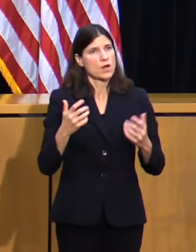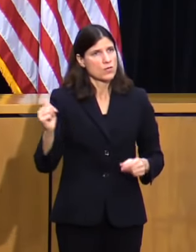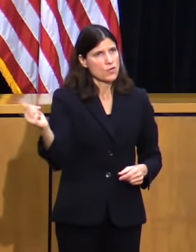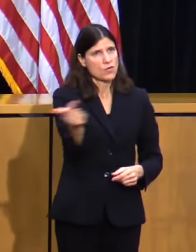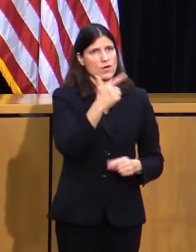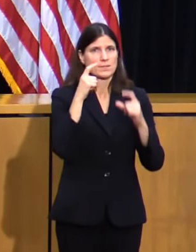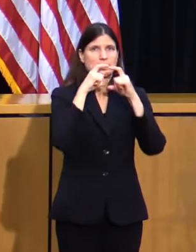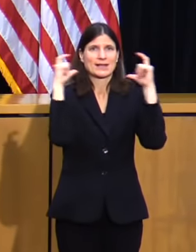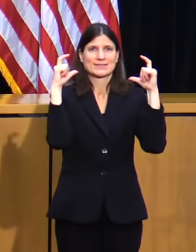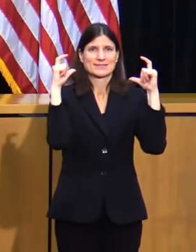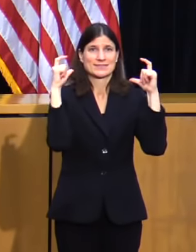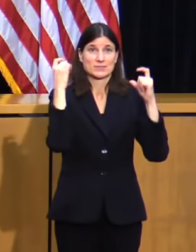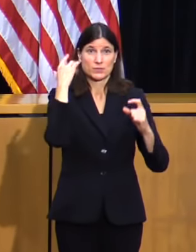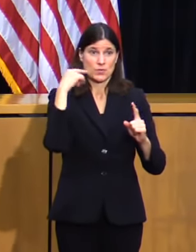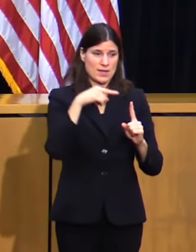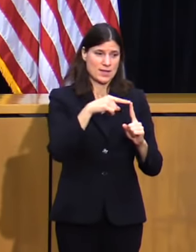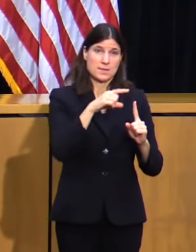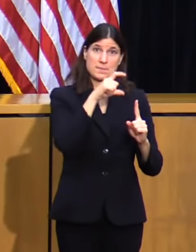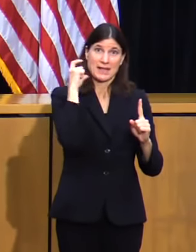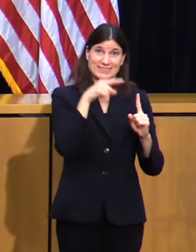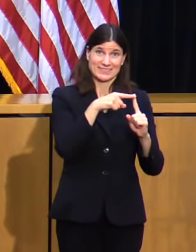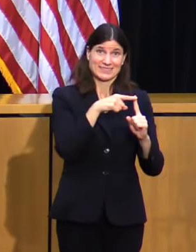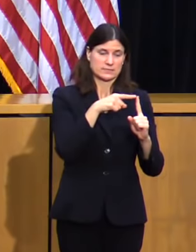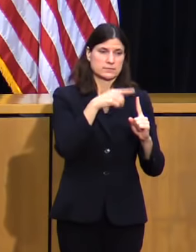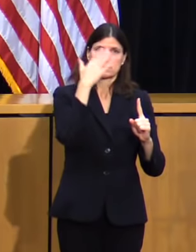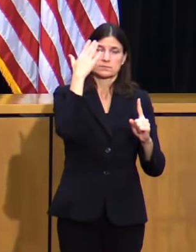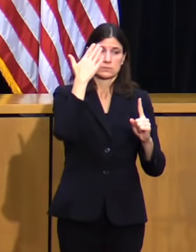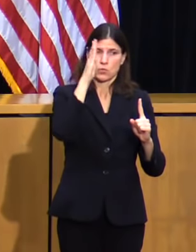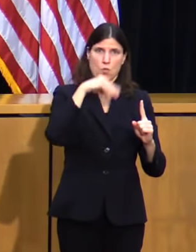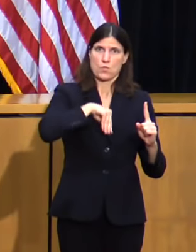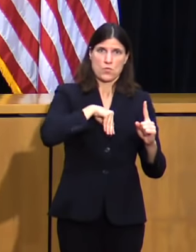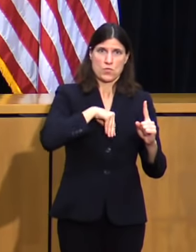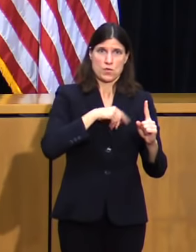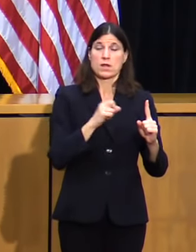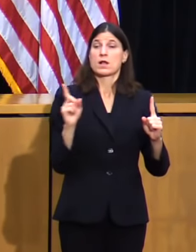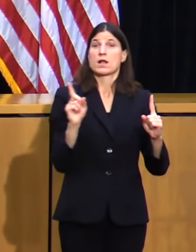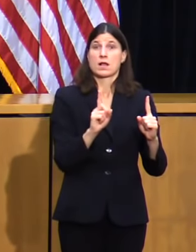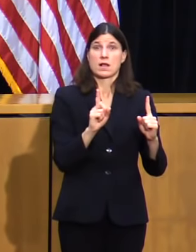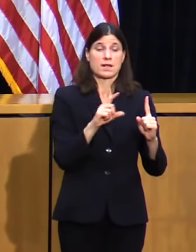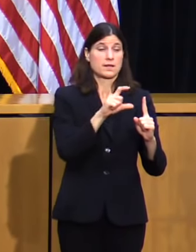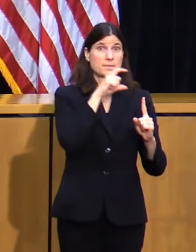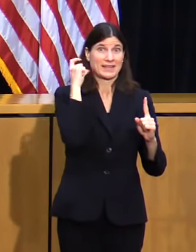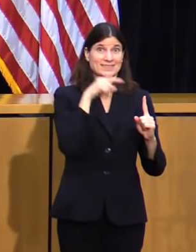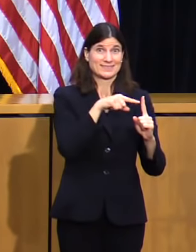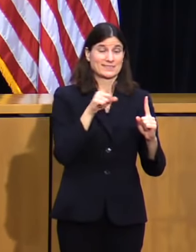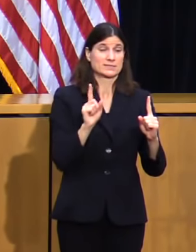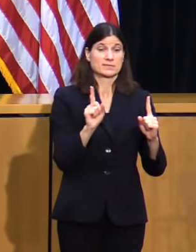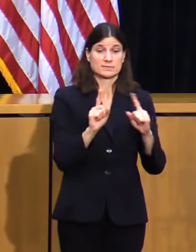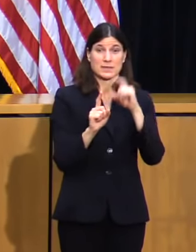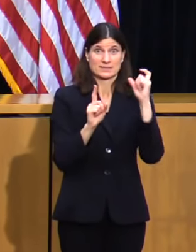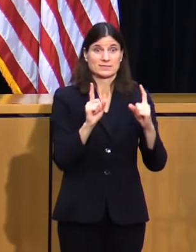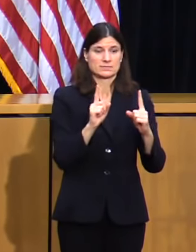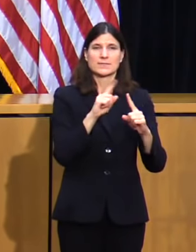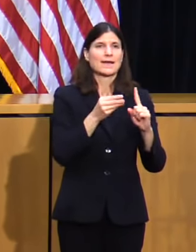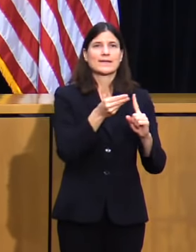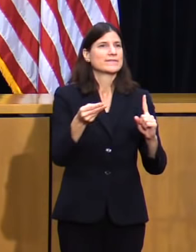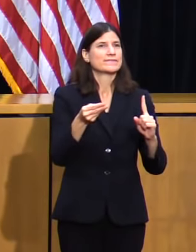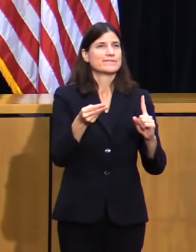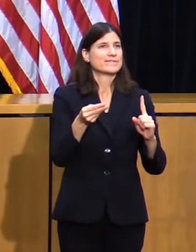even know it. And the second, of course, is the flip side of this, which is those same people may be relating